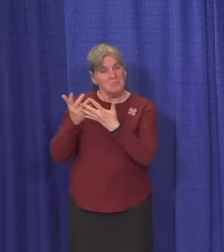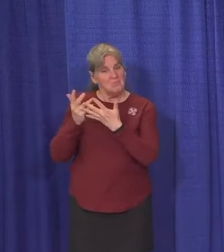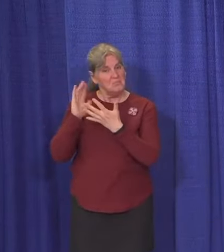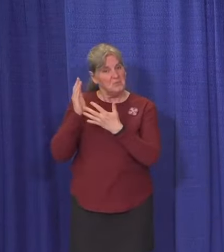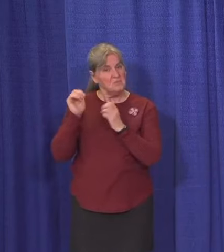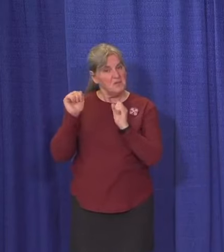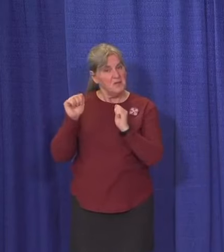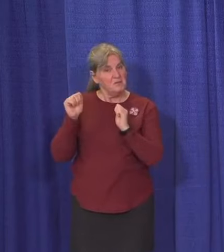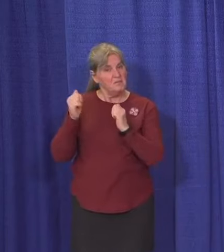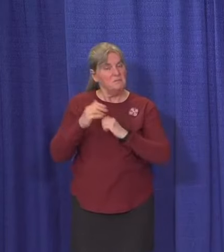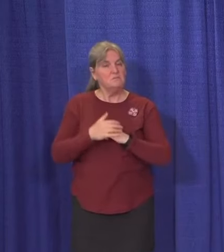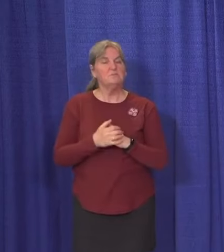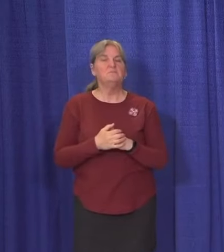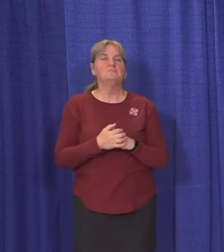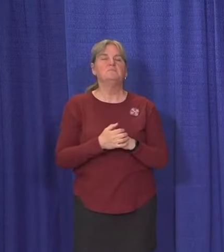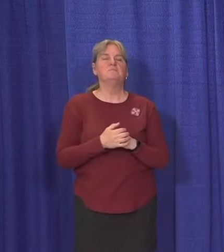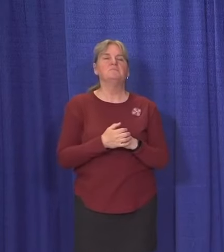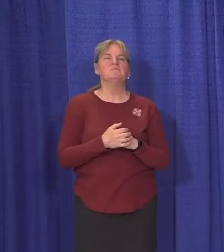do think,